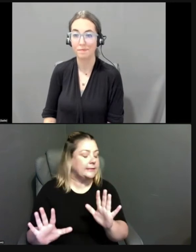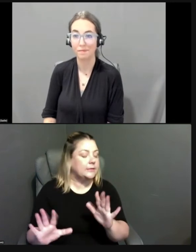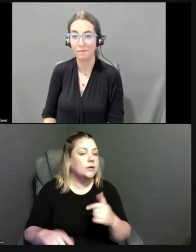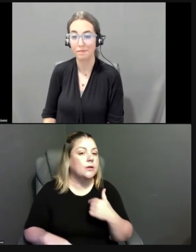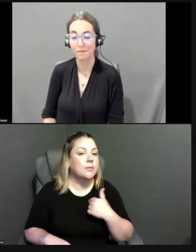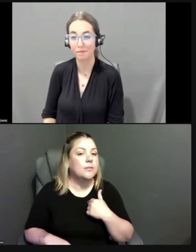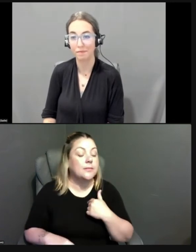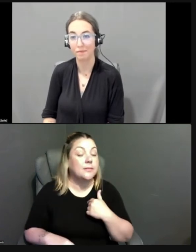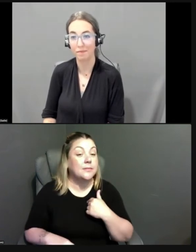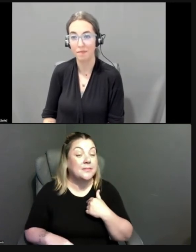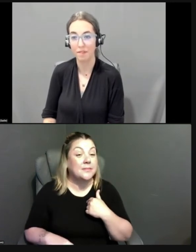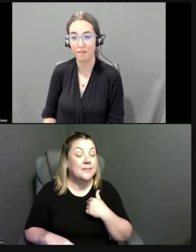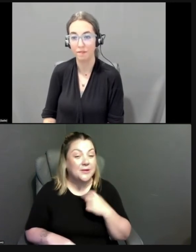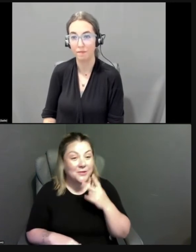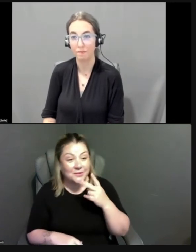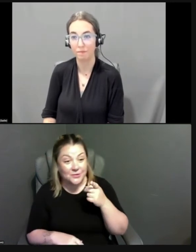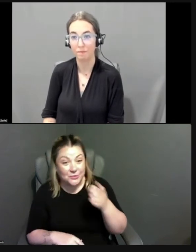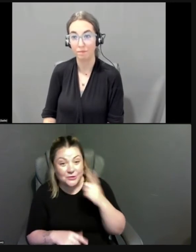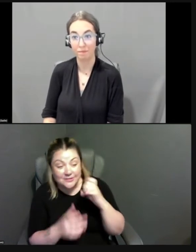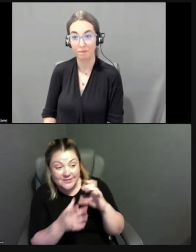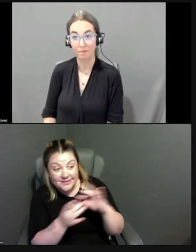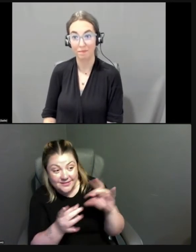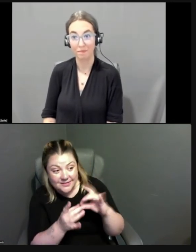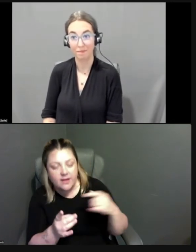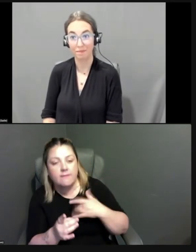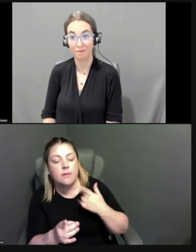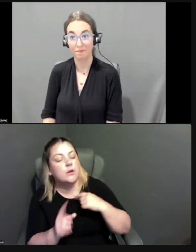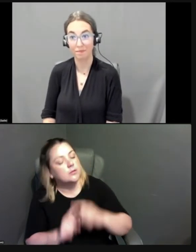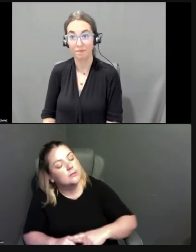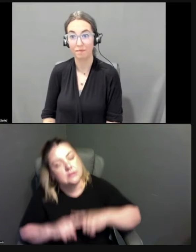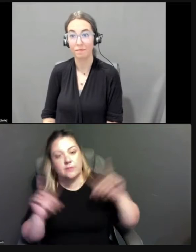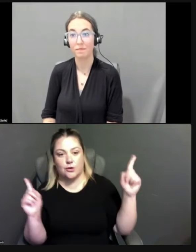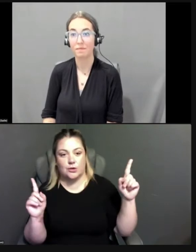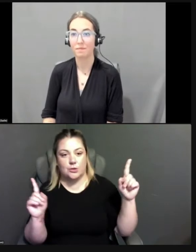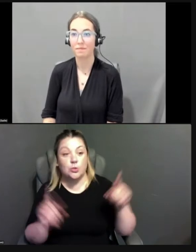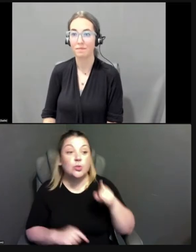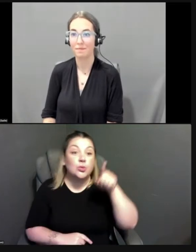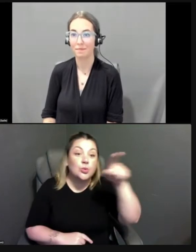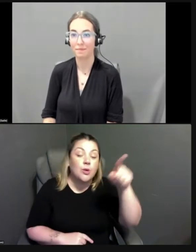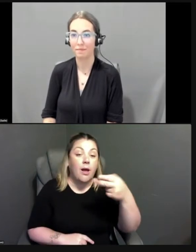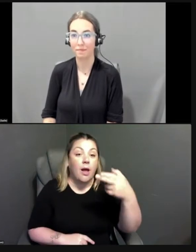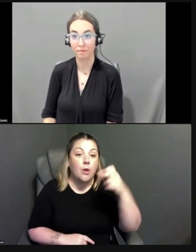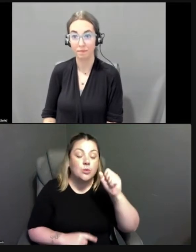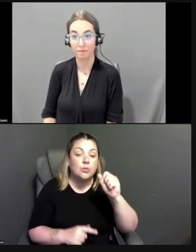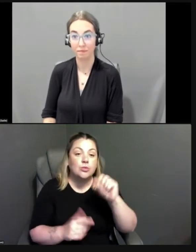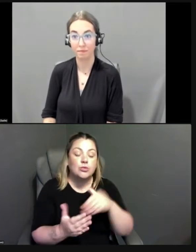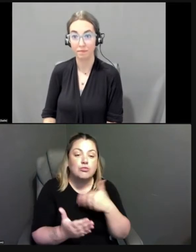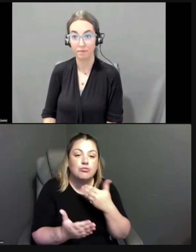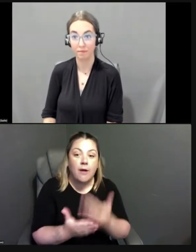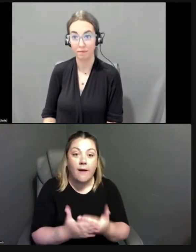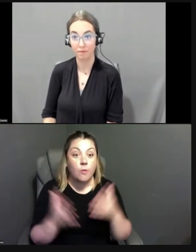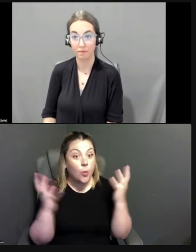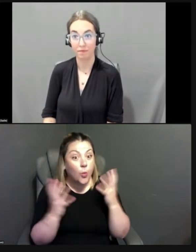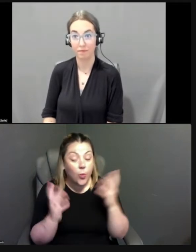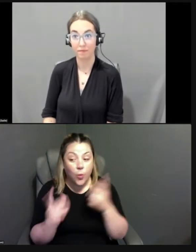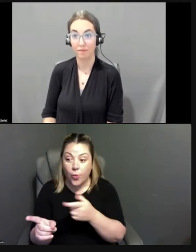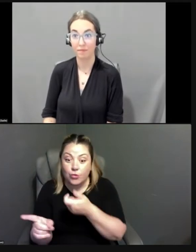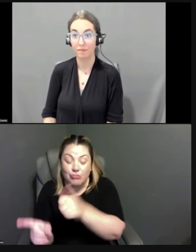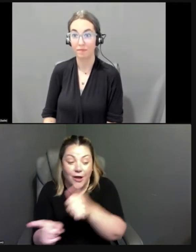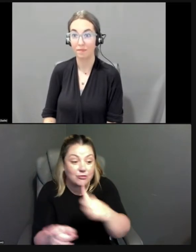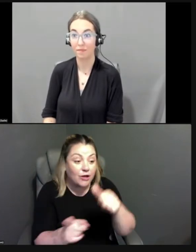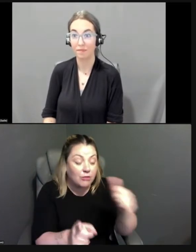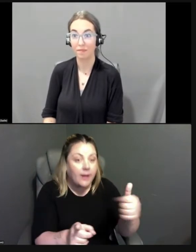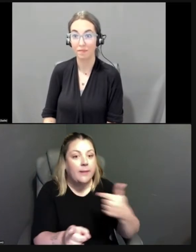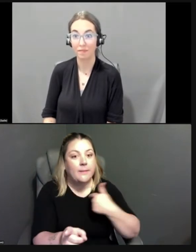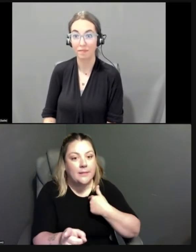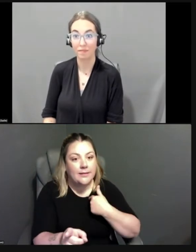opposite direction of you, where like you got to high school and like had this like expanded palette of foods that I got into high school and